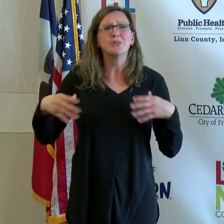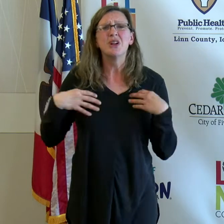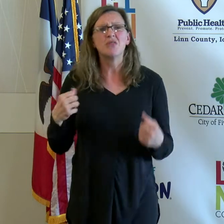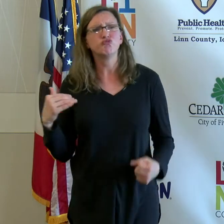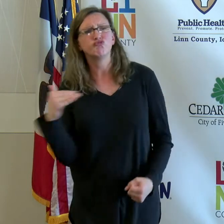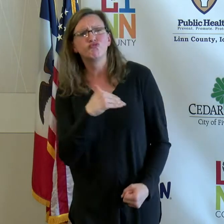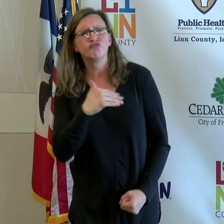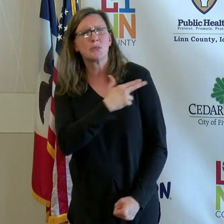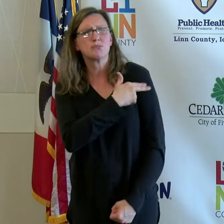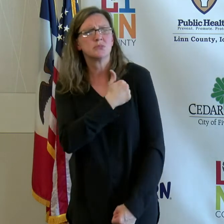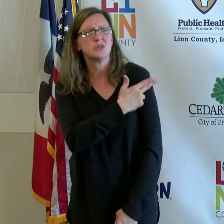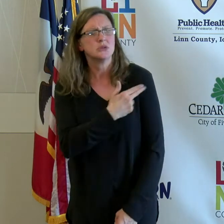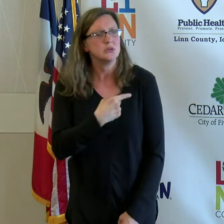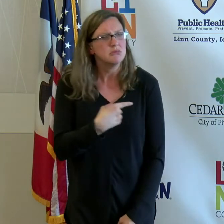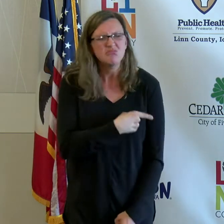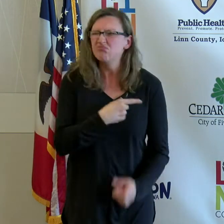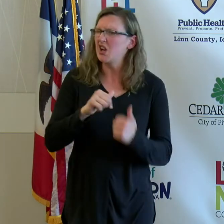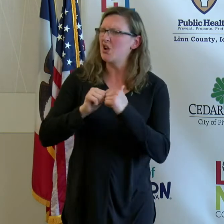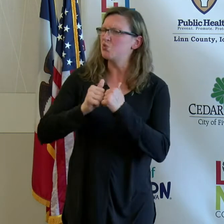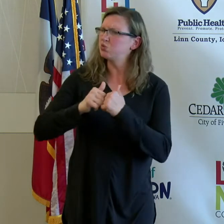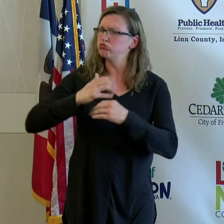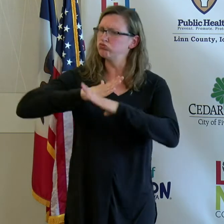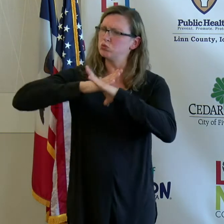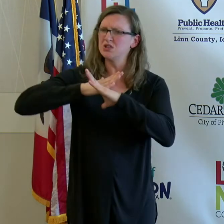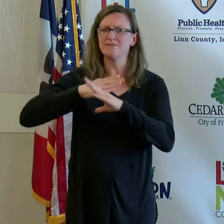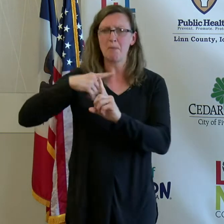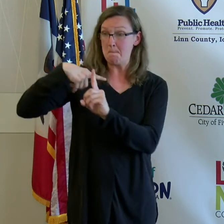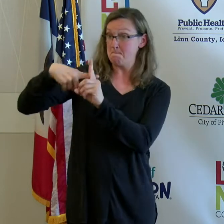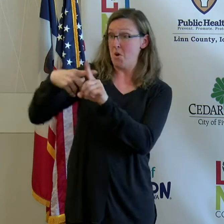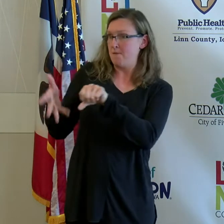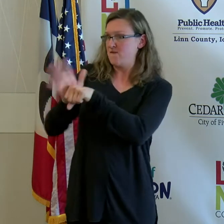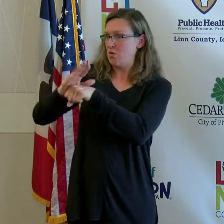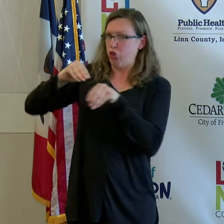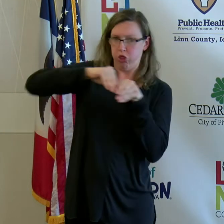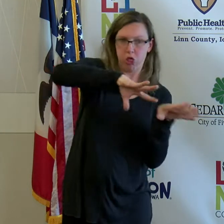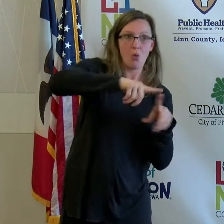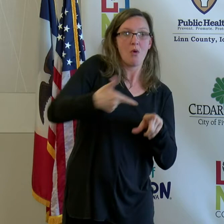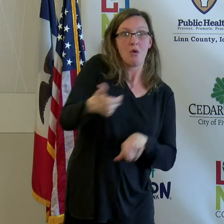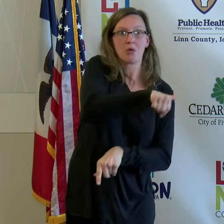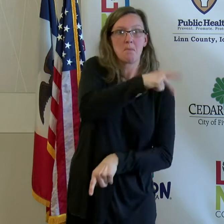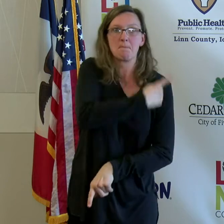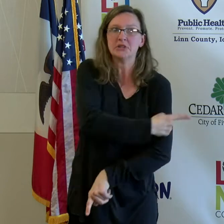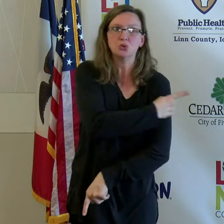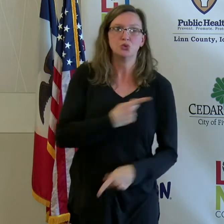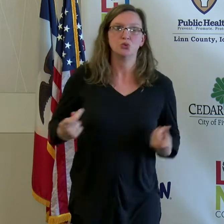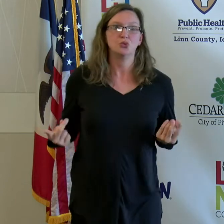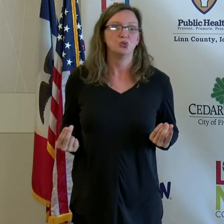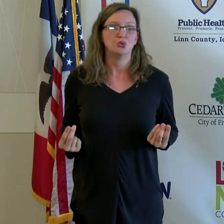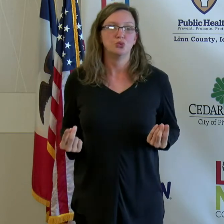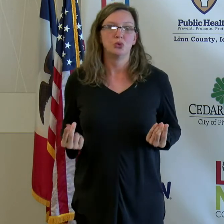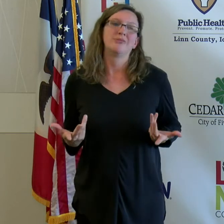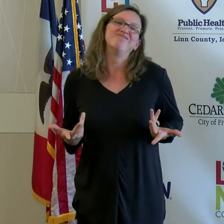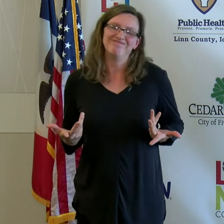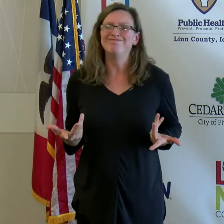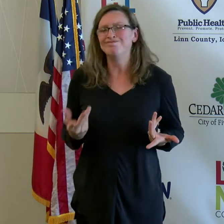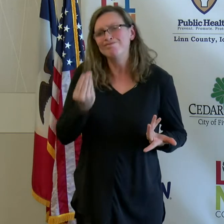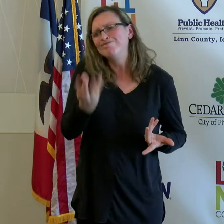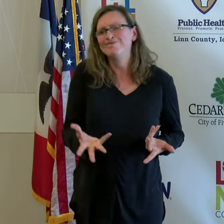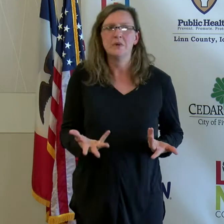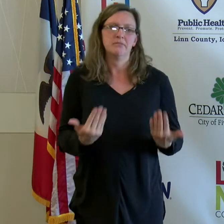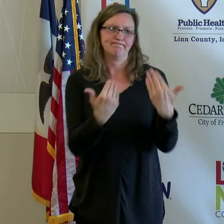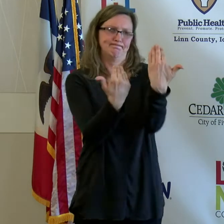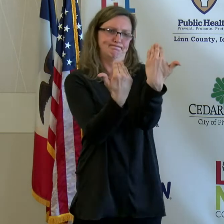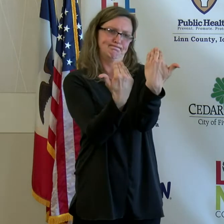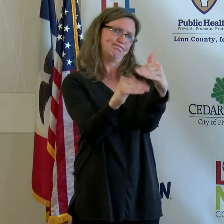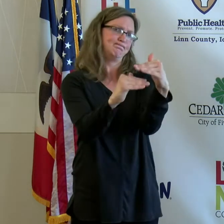non-COVID patients? We are screening visitors, restricting visitors, both hospitals, screening employees before and after their